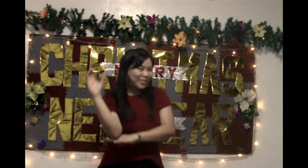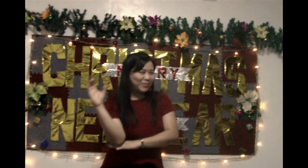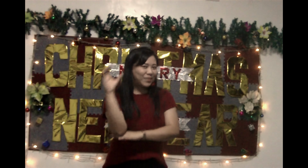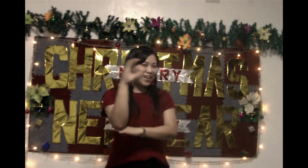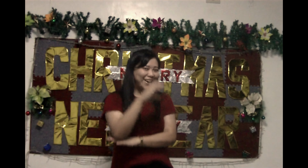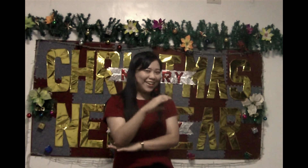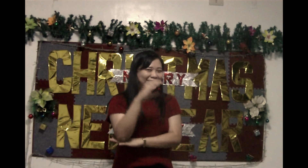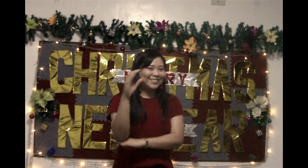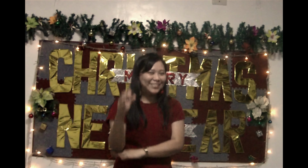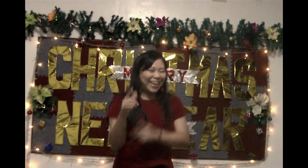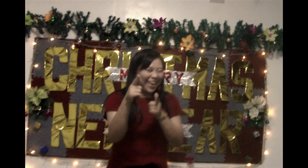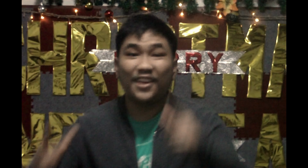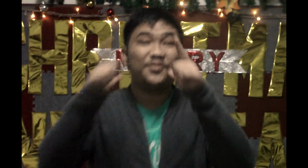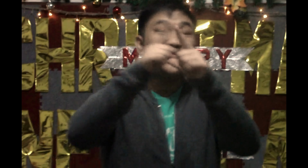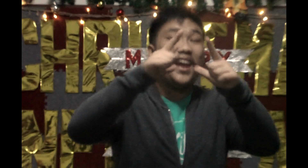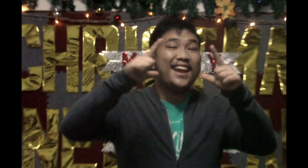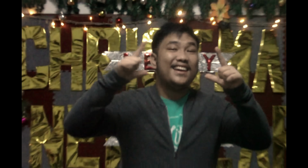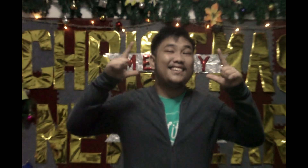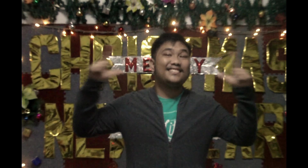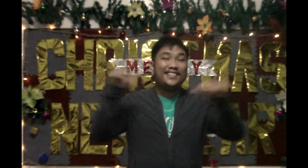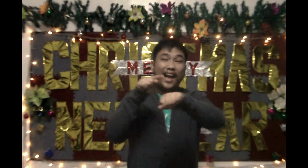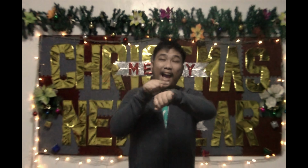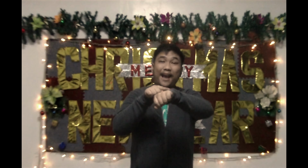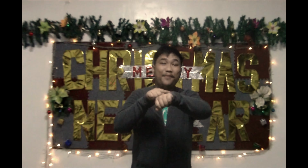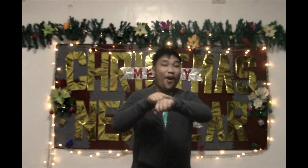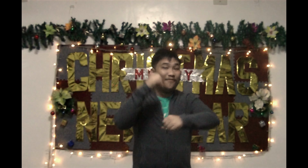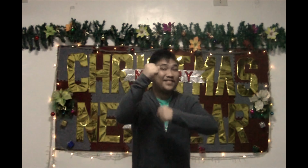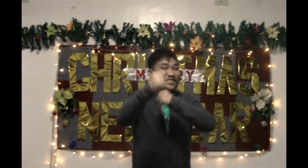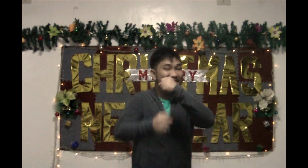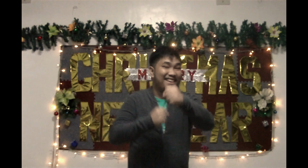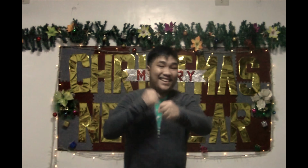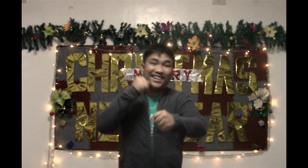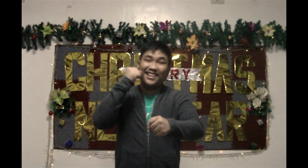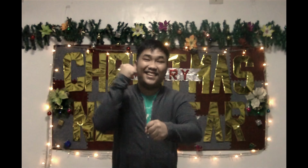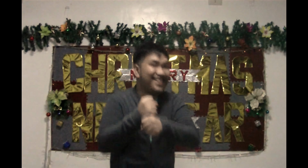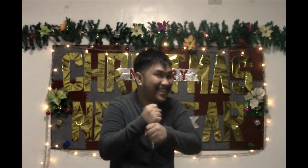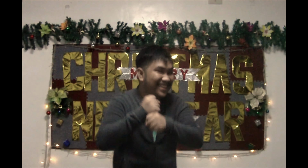Christmas It's the greatest time of the year